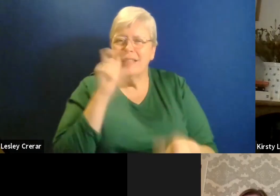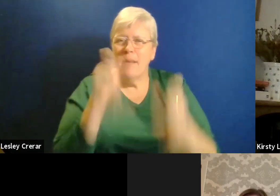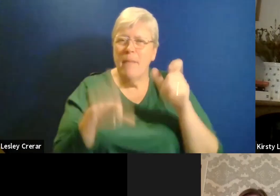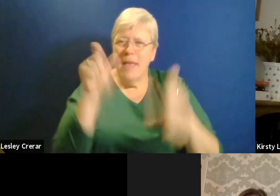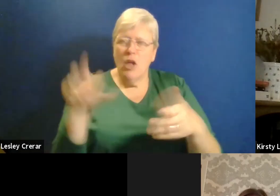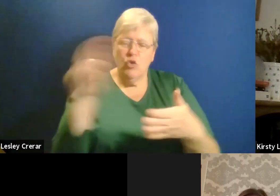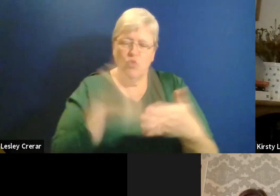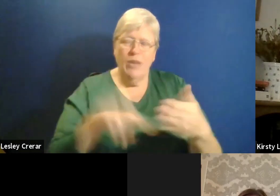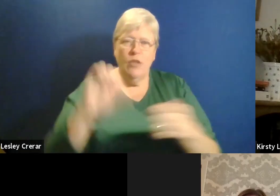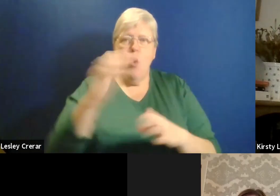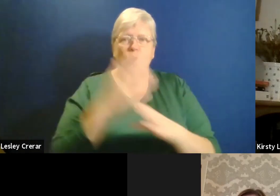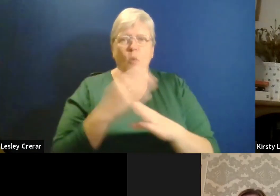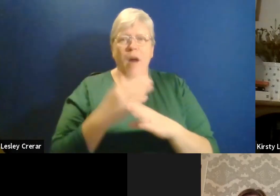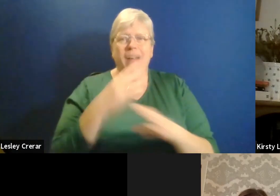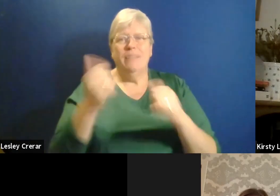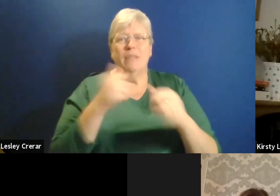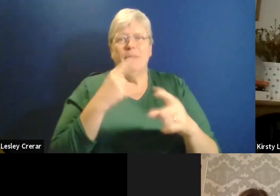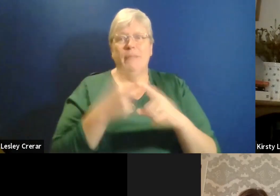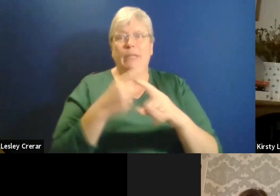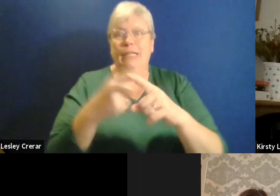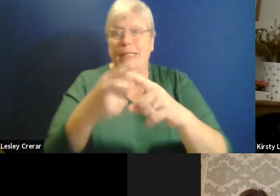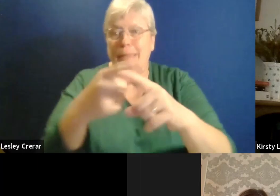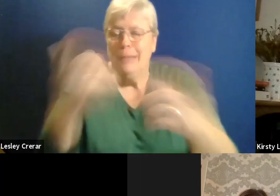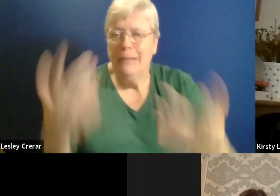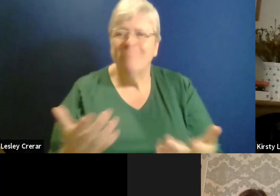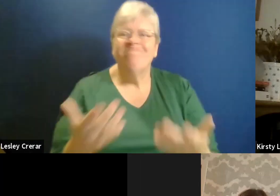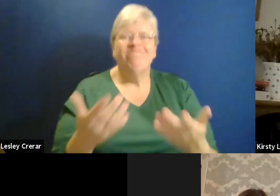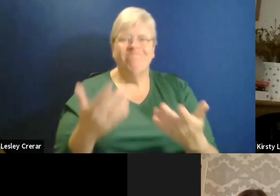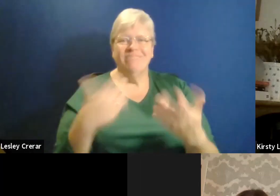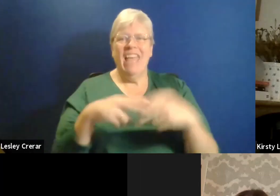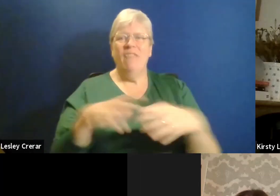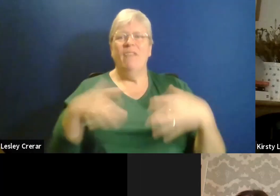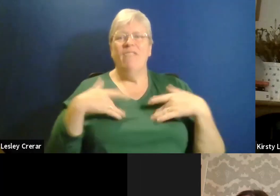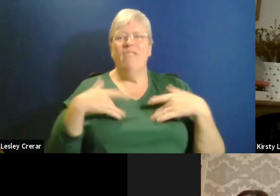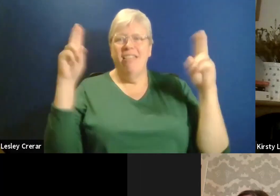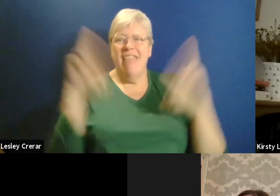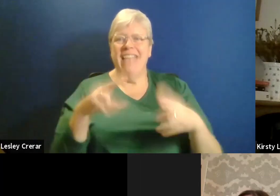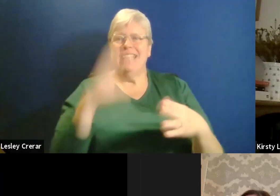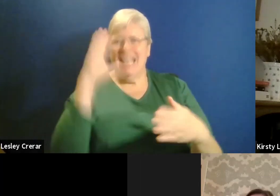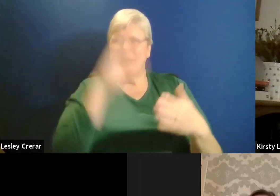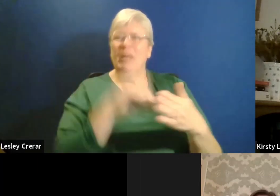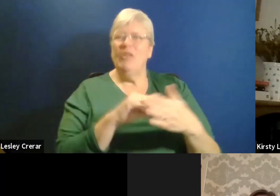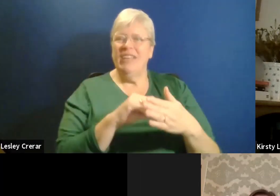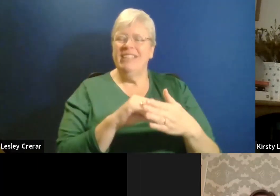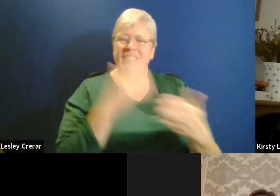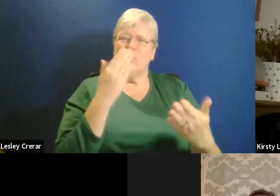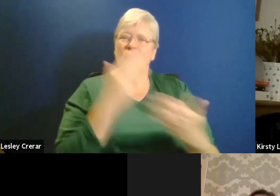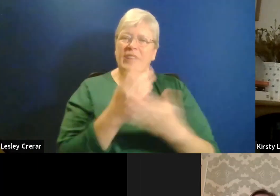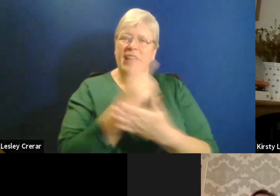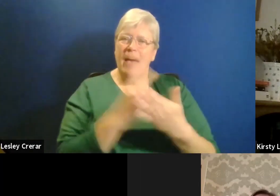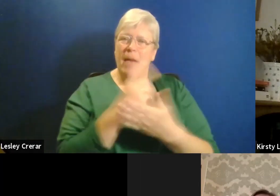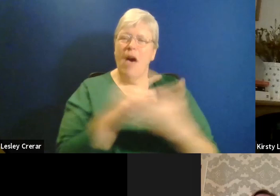own work have a tendency to rush it if they're a little bit less experienced. So it's about